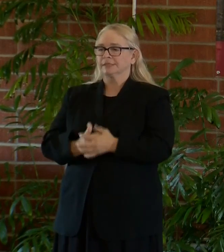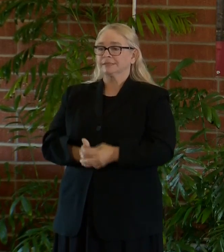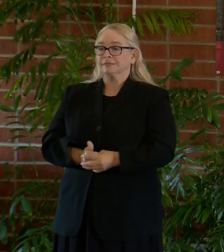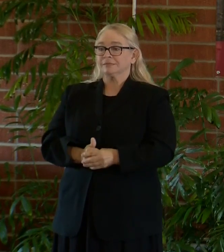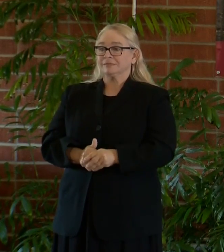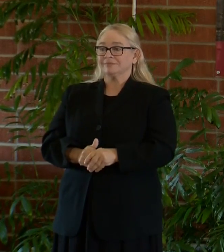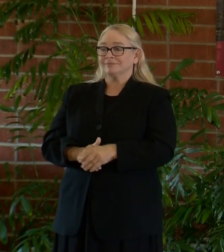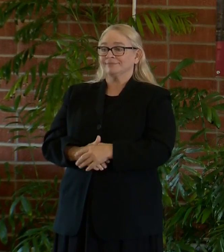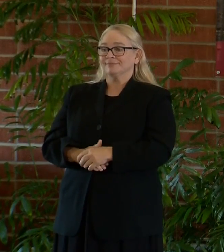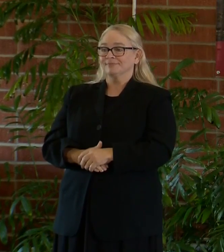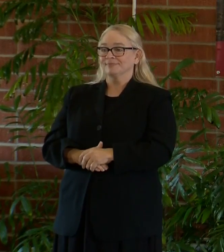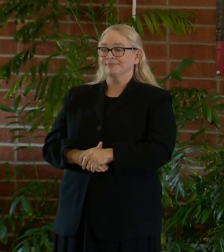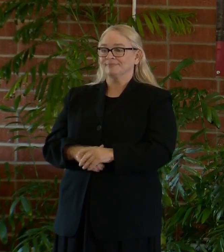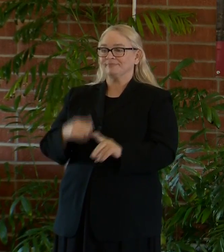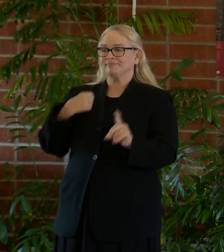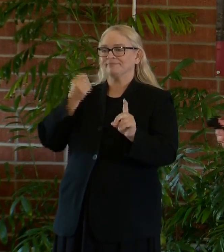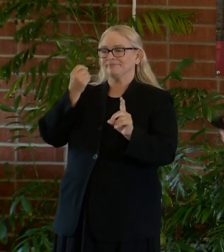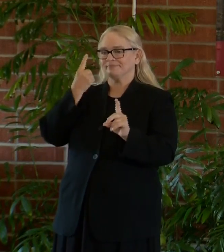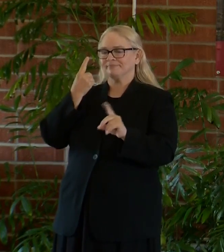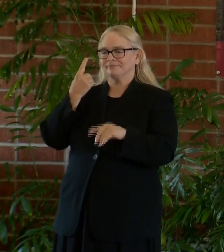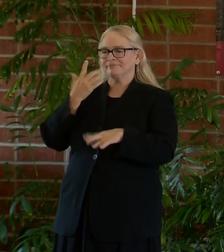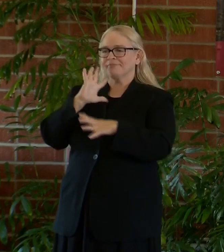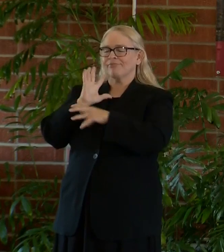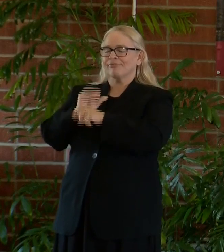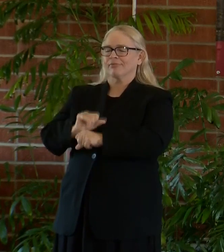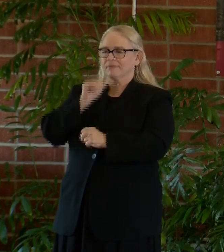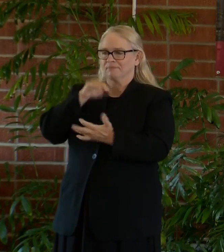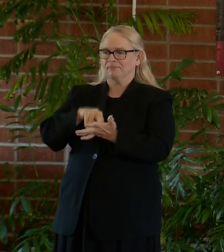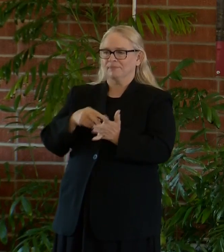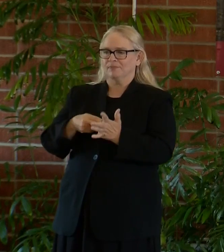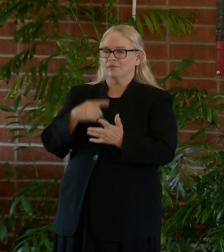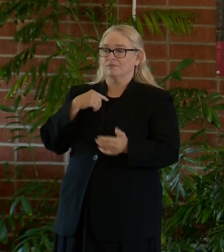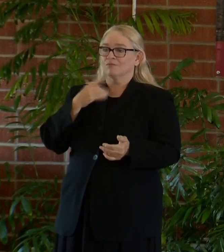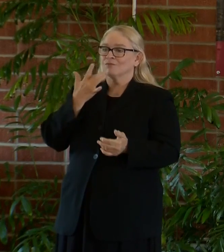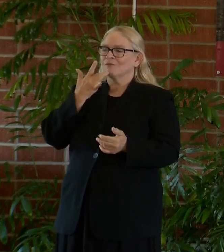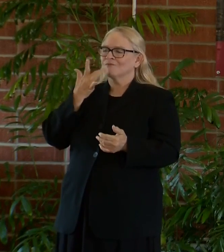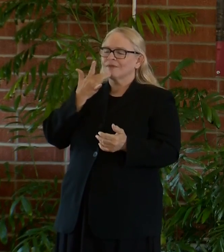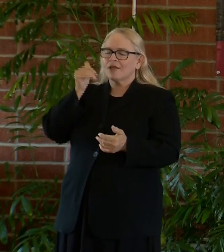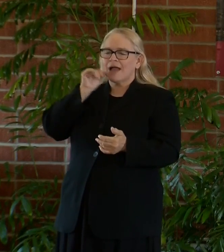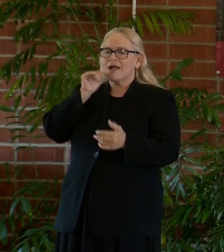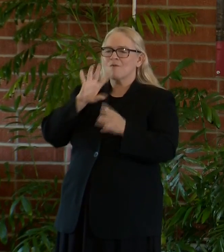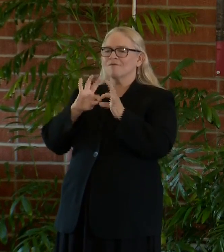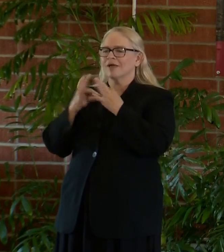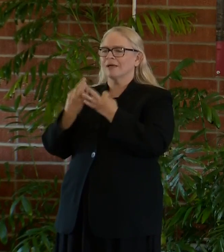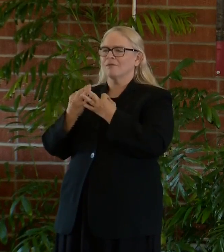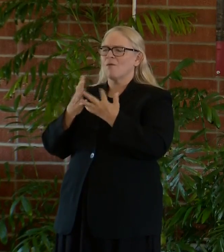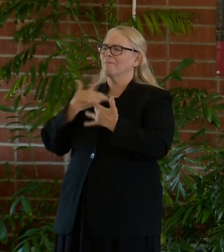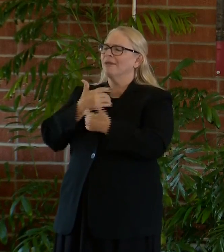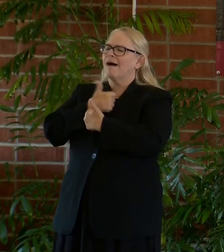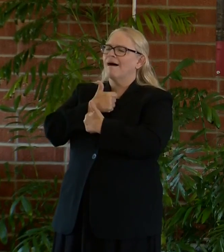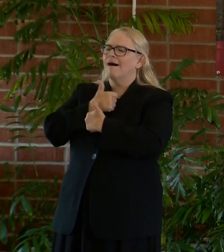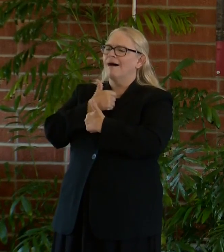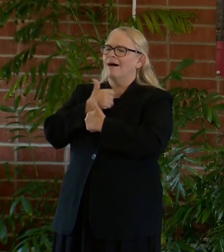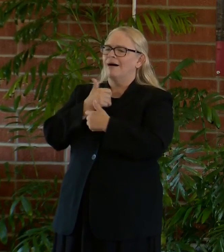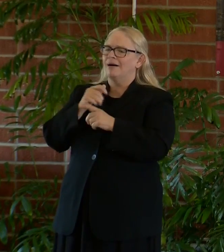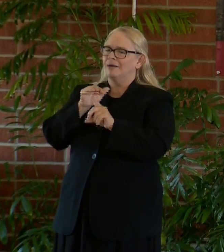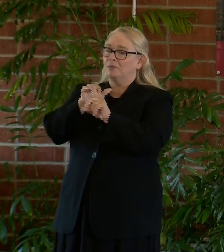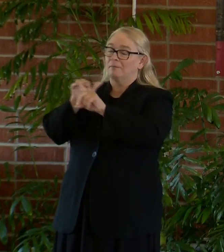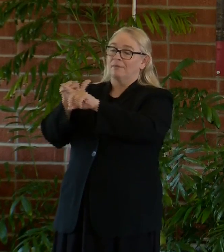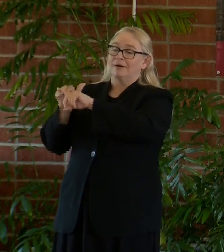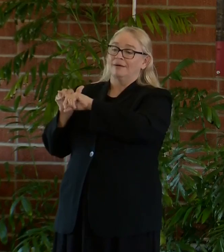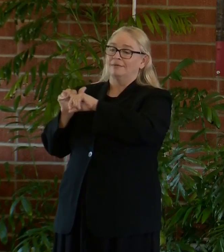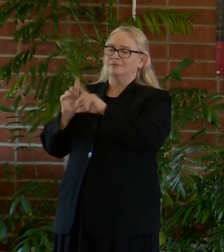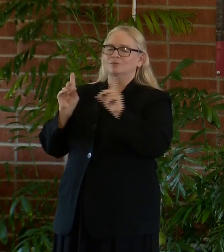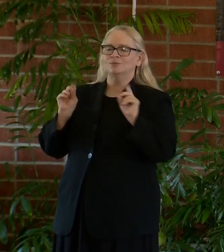not going to blame anybody for that, particularly Aunt Cindy, for her expression of love and passion. It's just a reminder of the fact